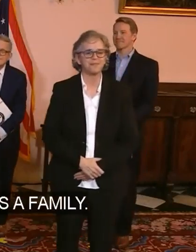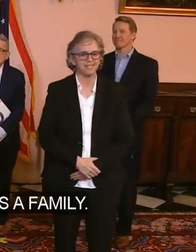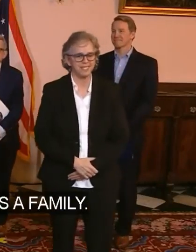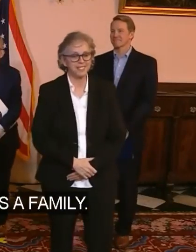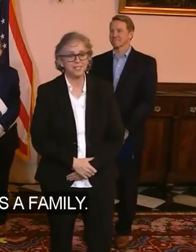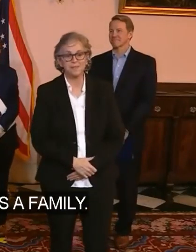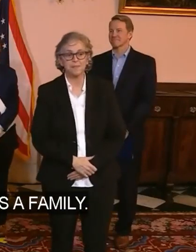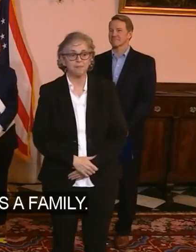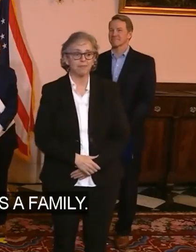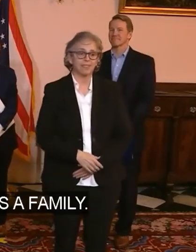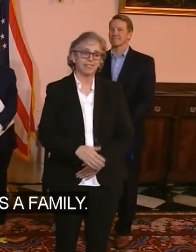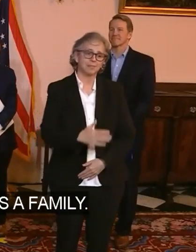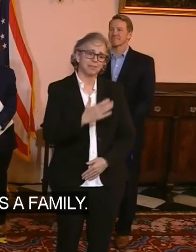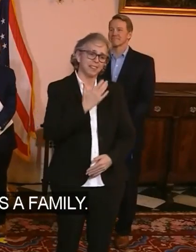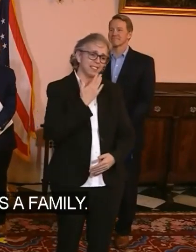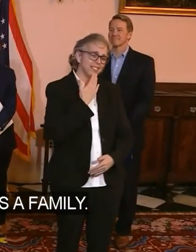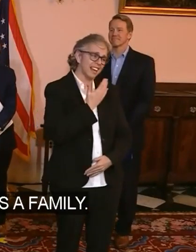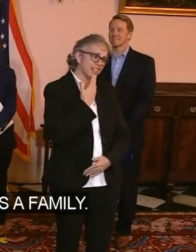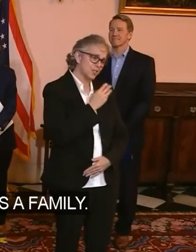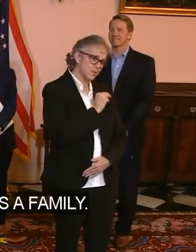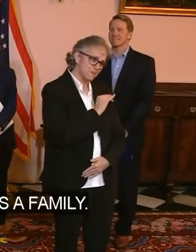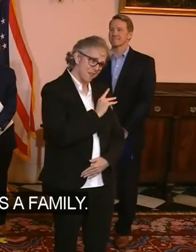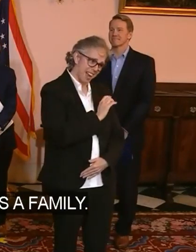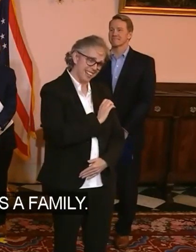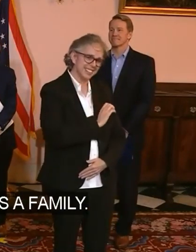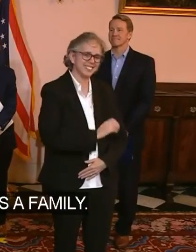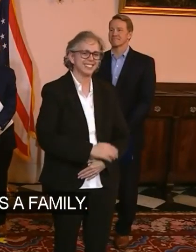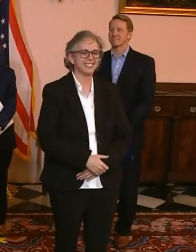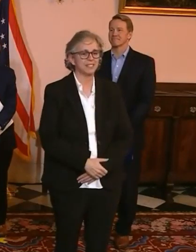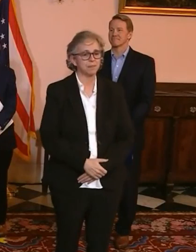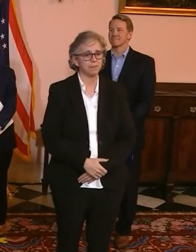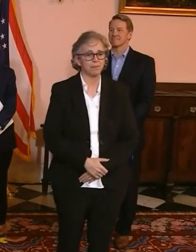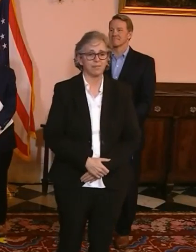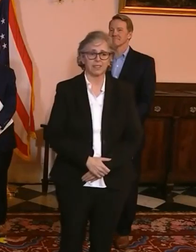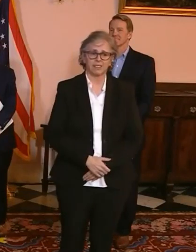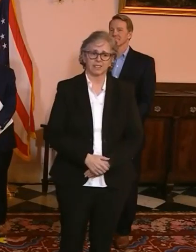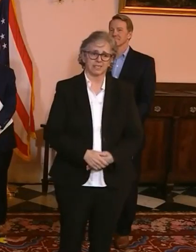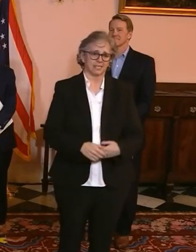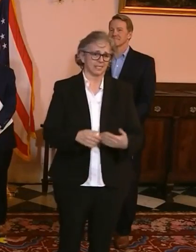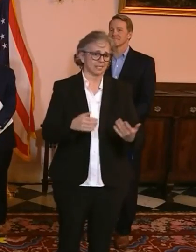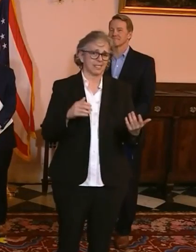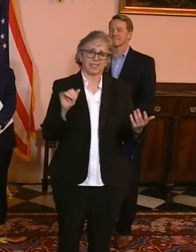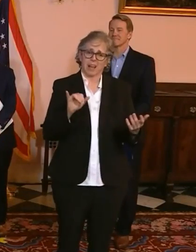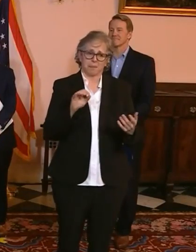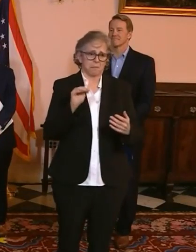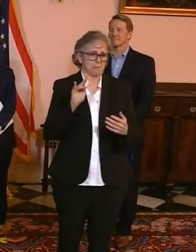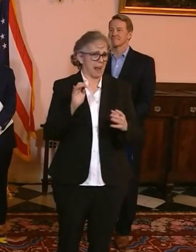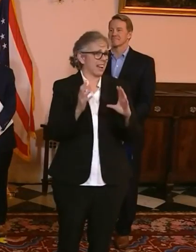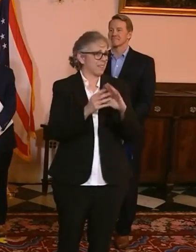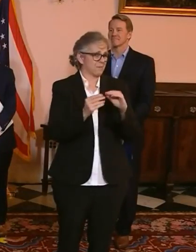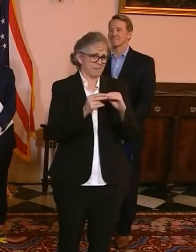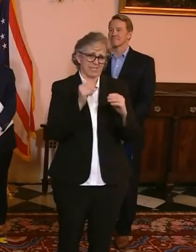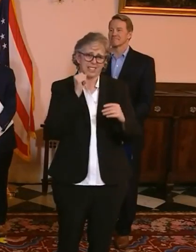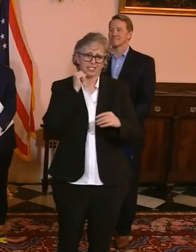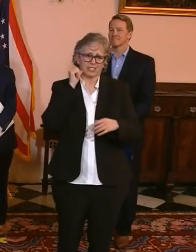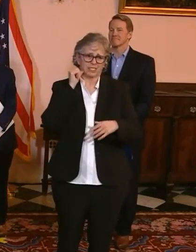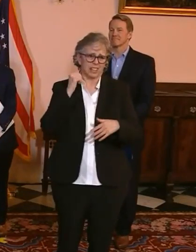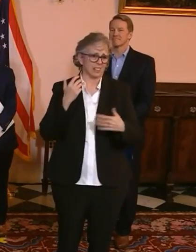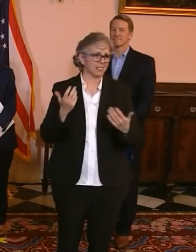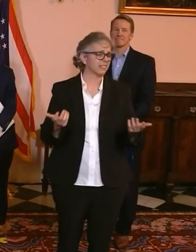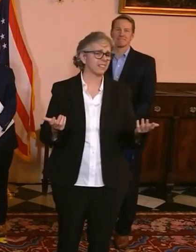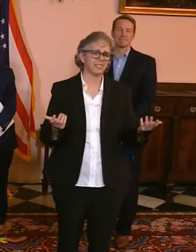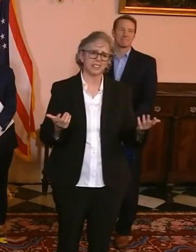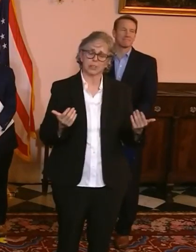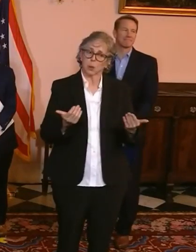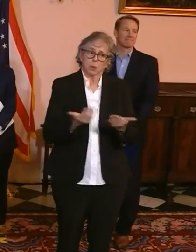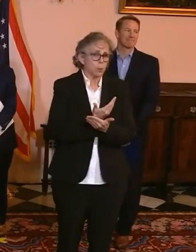Thank you, Mike. You know, this really is, as Mike said yesterday, it's no ordinary time, and it's certainly no ordinary time for